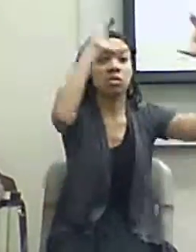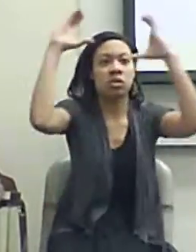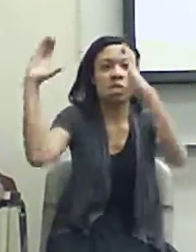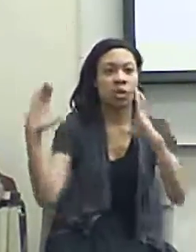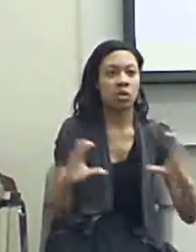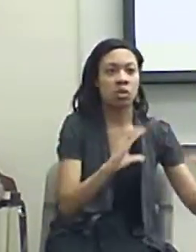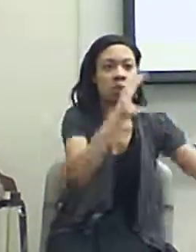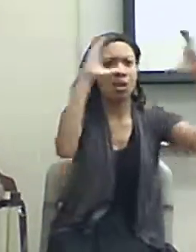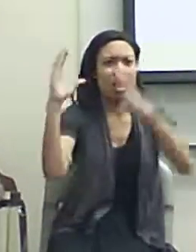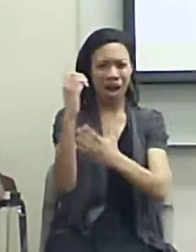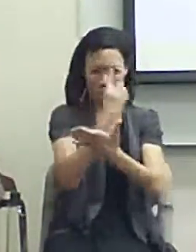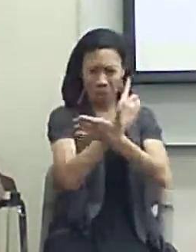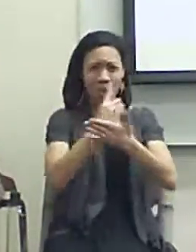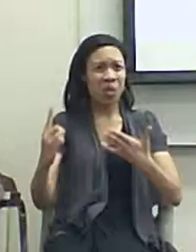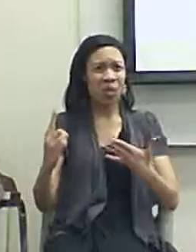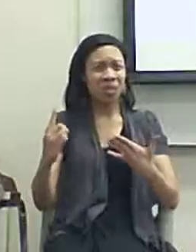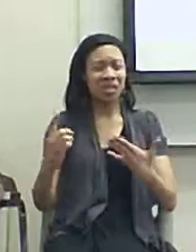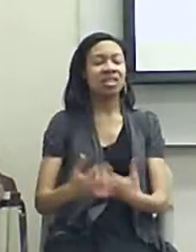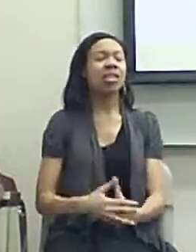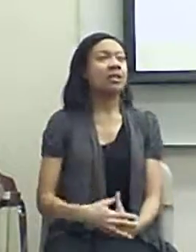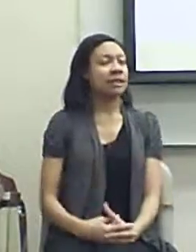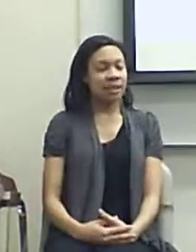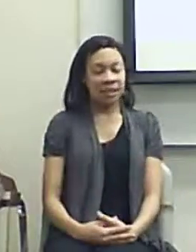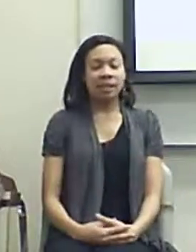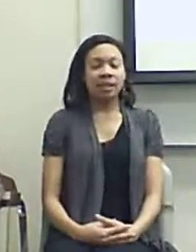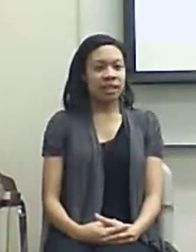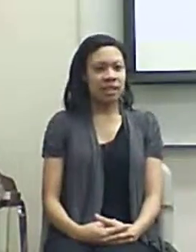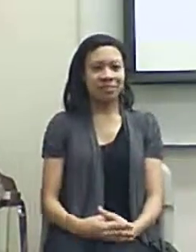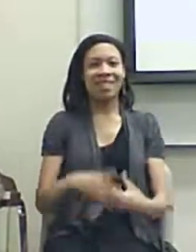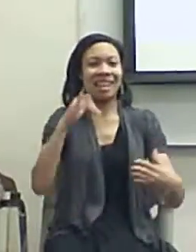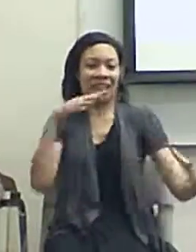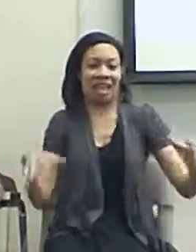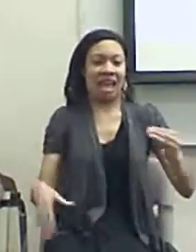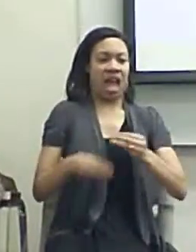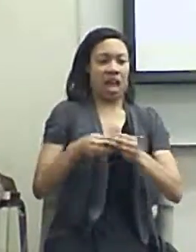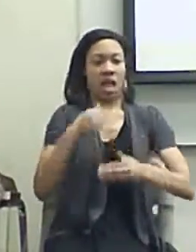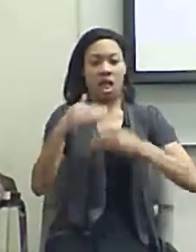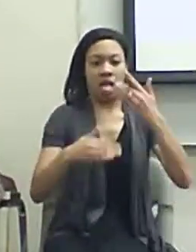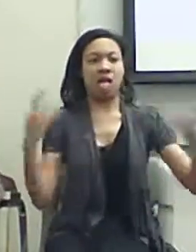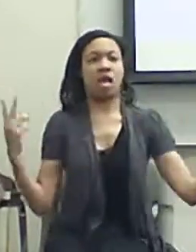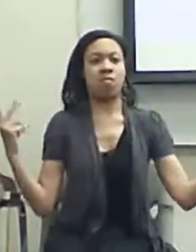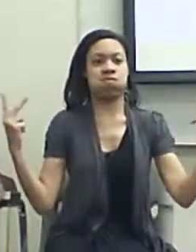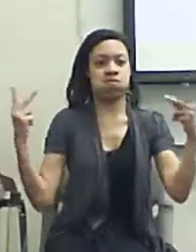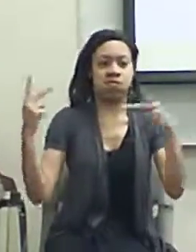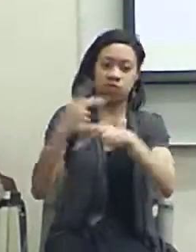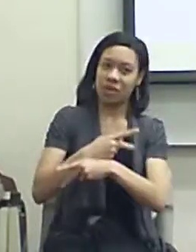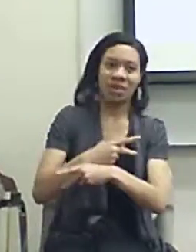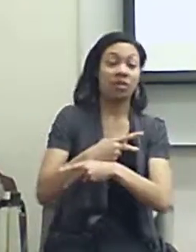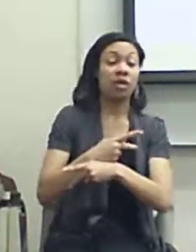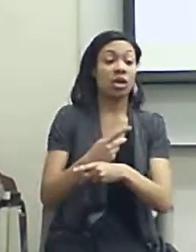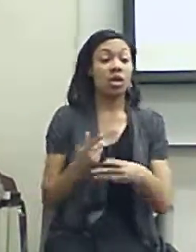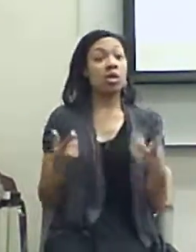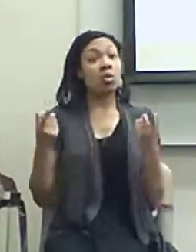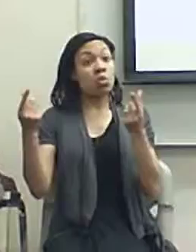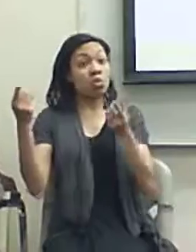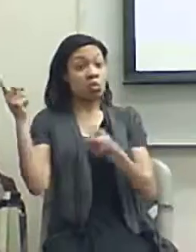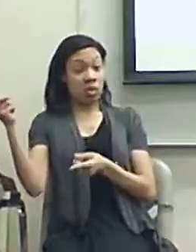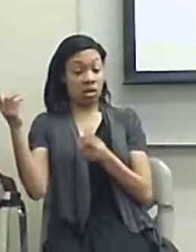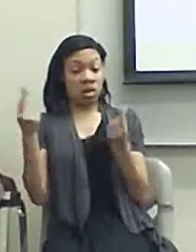that adds to the cycle and just makes everything worse. So usually what they will do is they'll force sedate